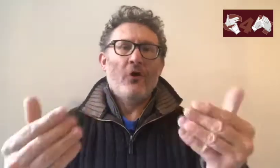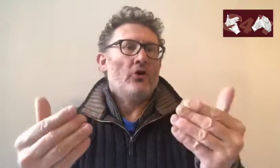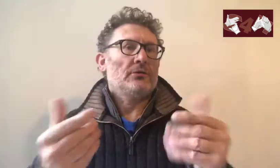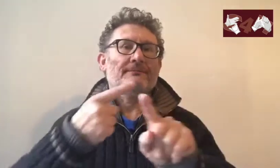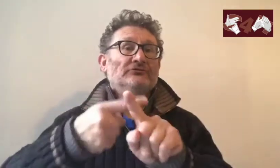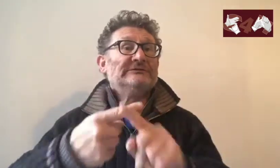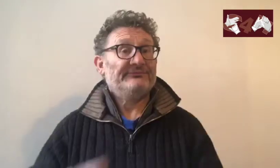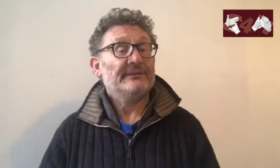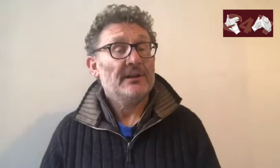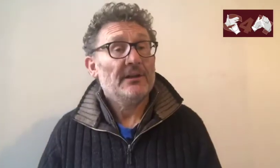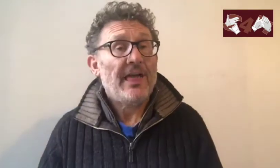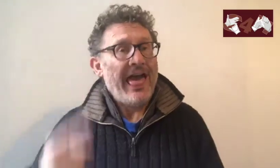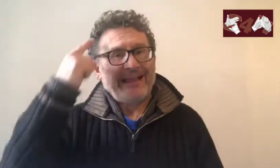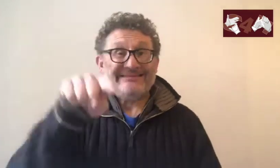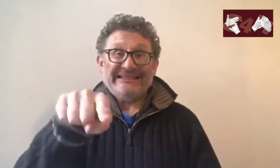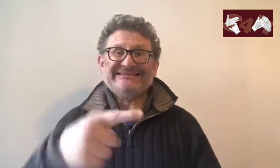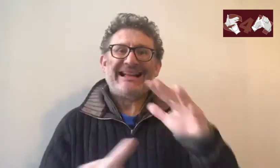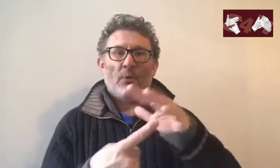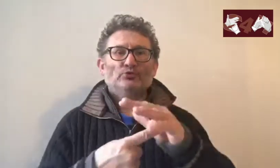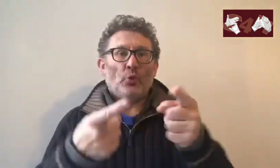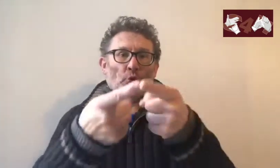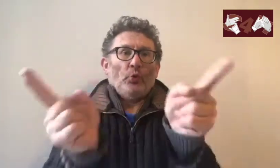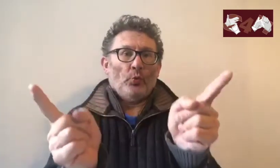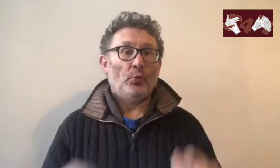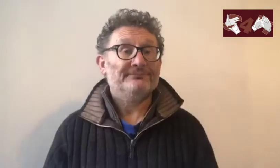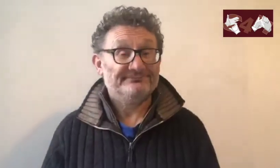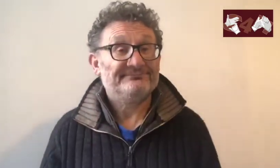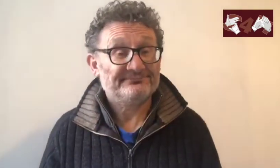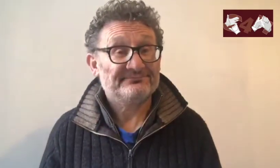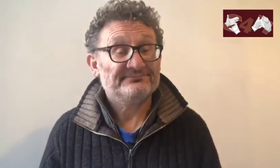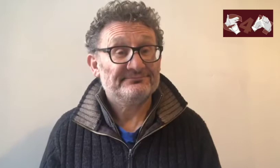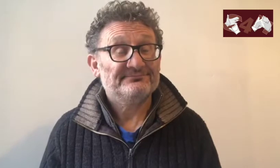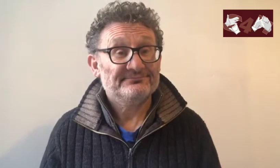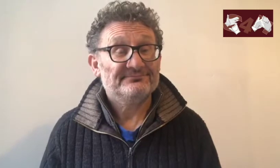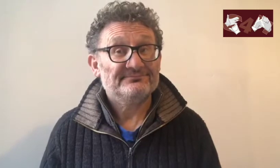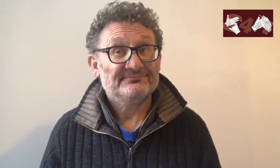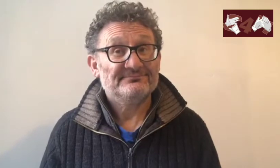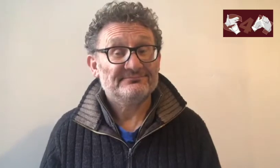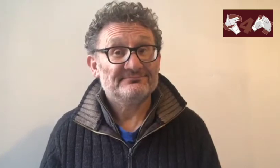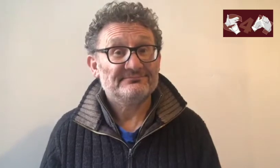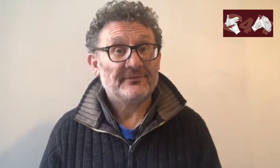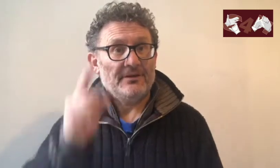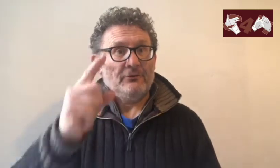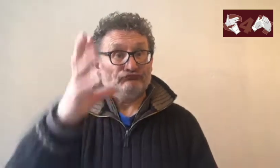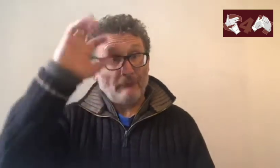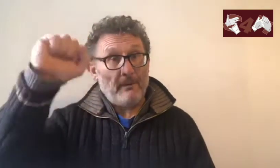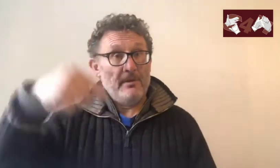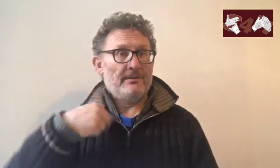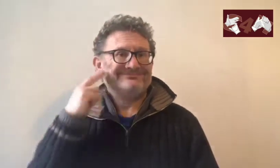my skills are being wasted, but other skills aren't. And I think for me, it is about staying positive, about being able to move forward, and it's something for you to